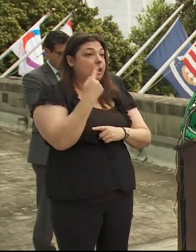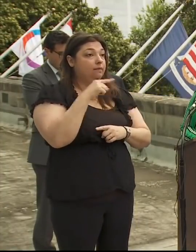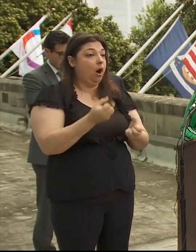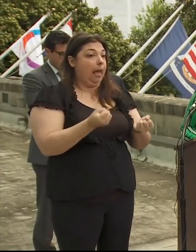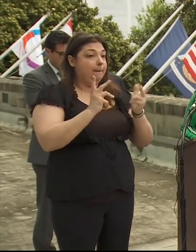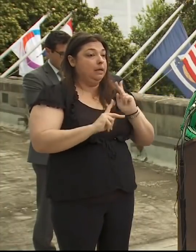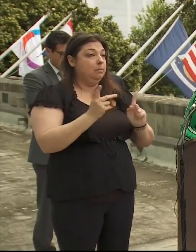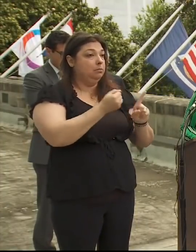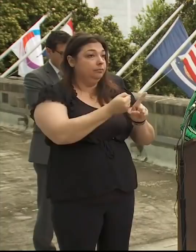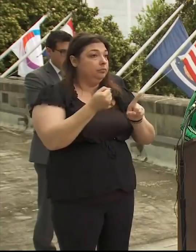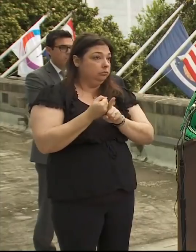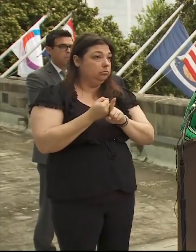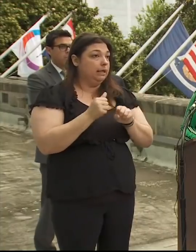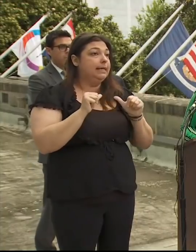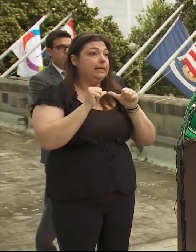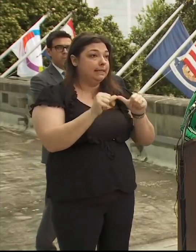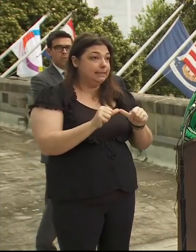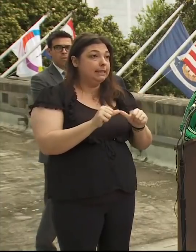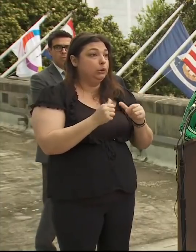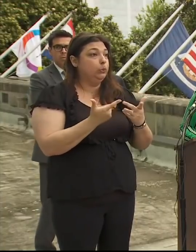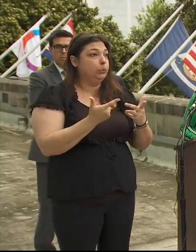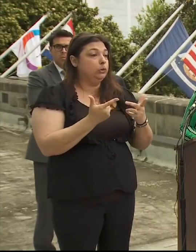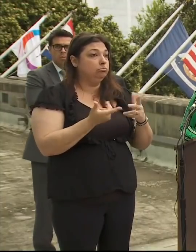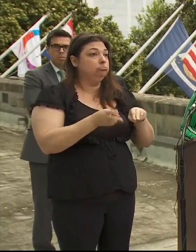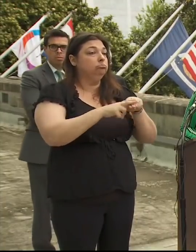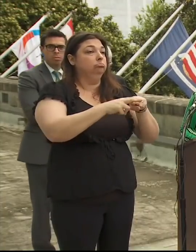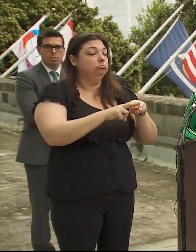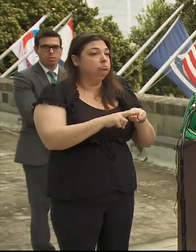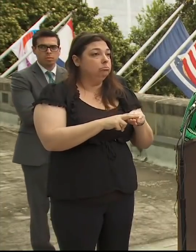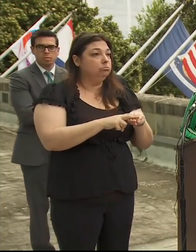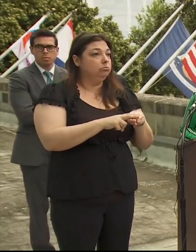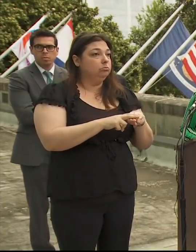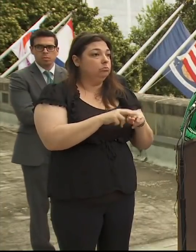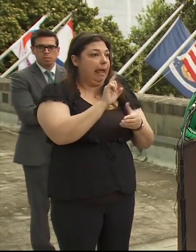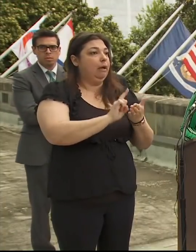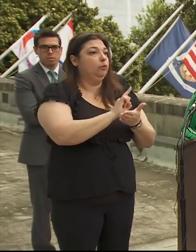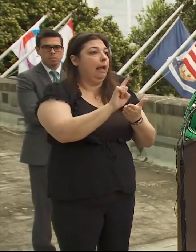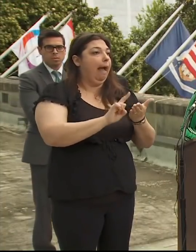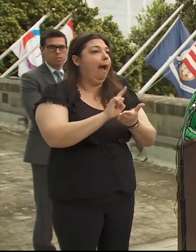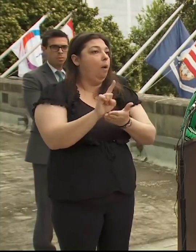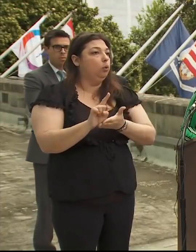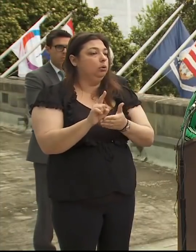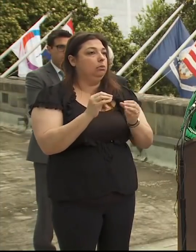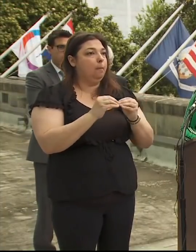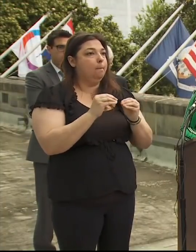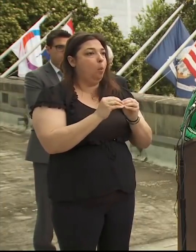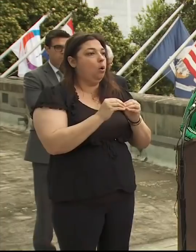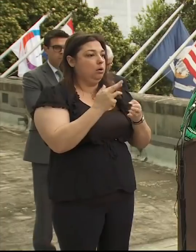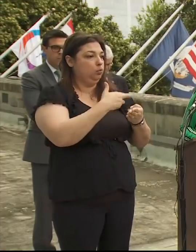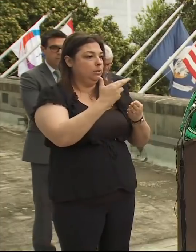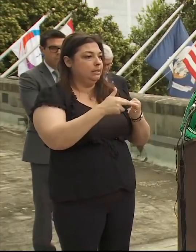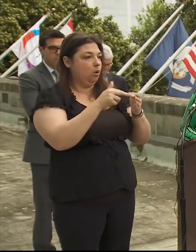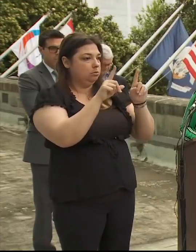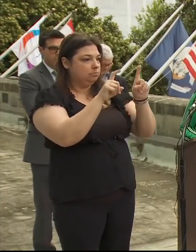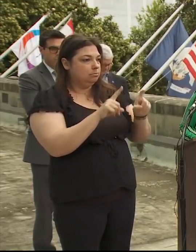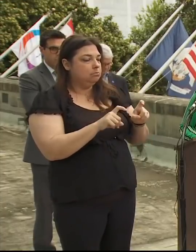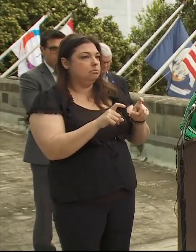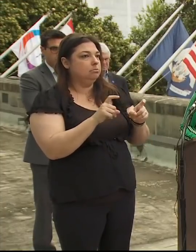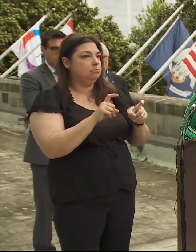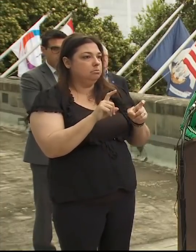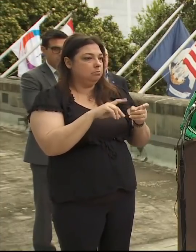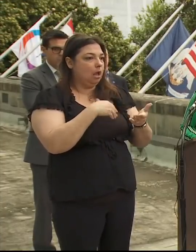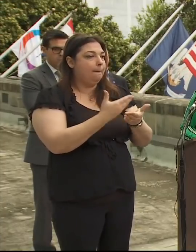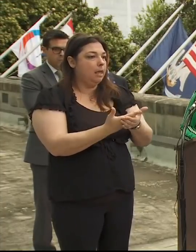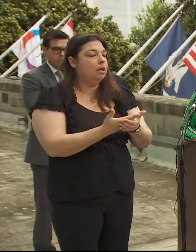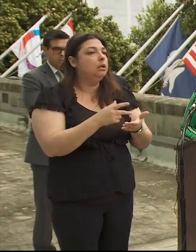which continues to be consistent from hour to hour as more test results come in.